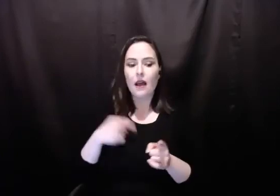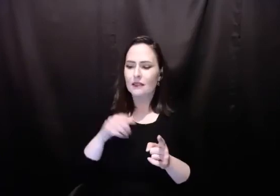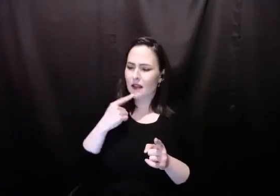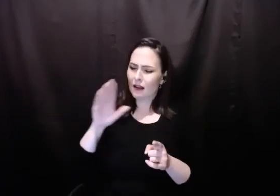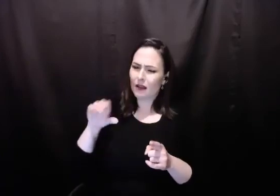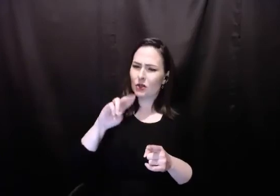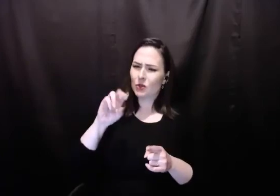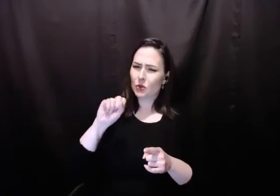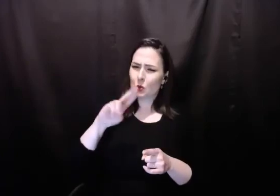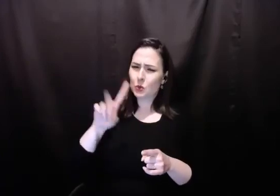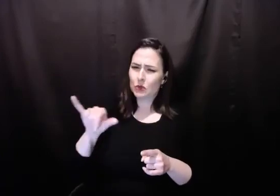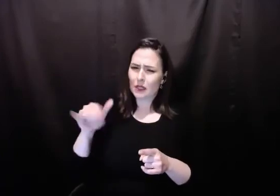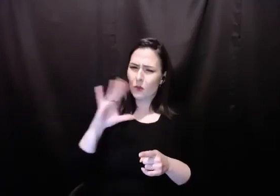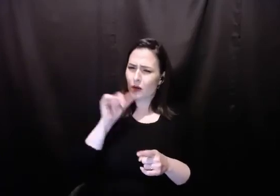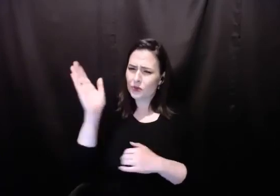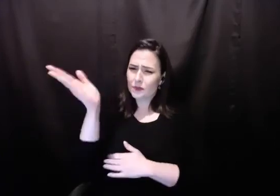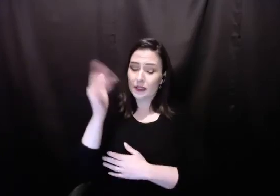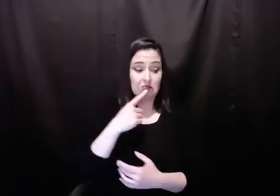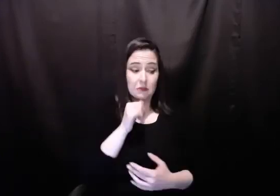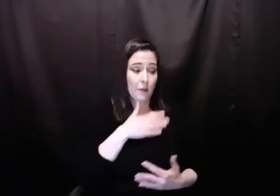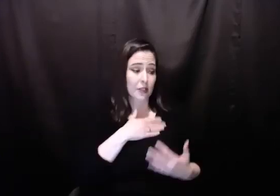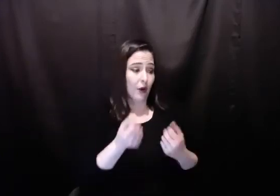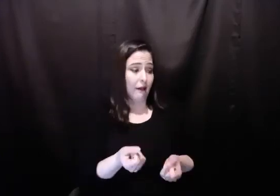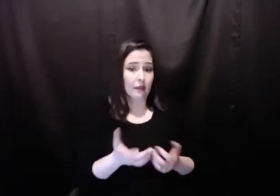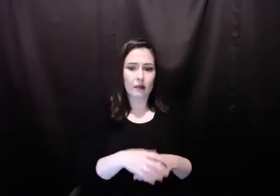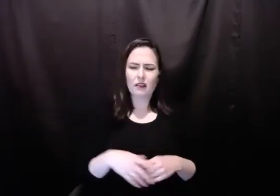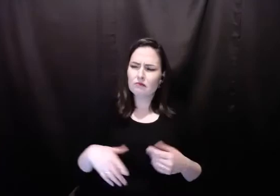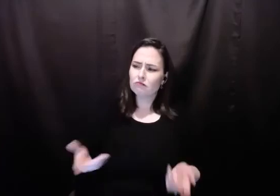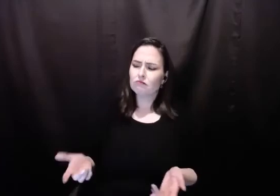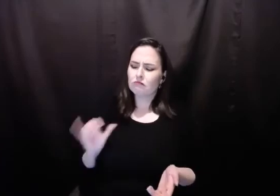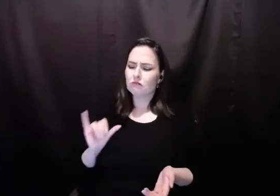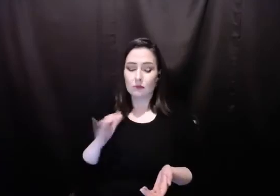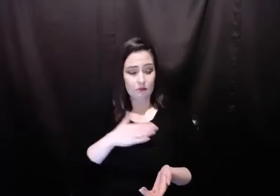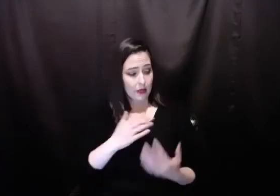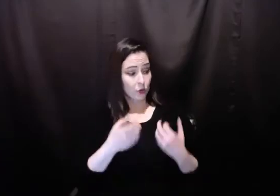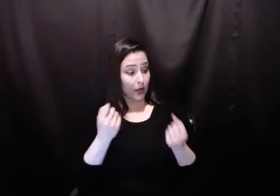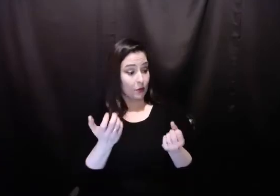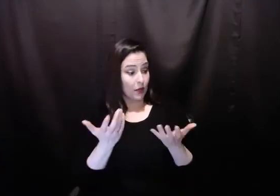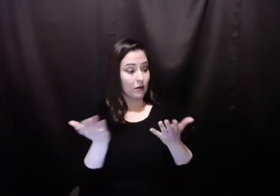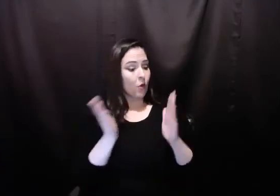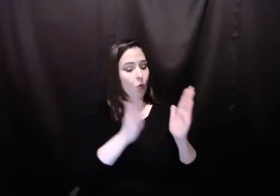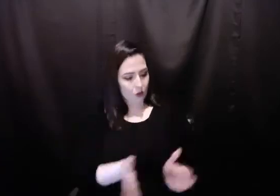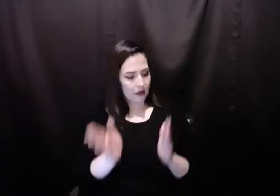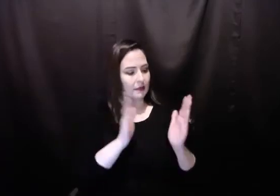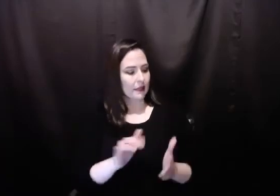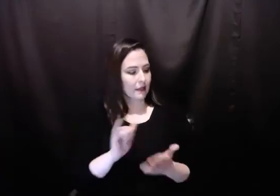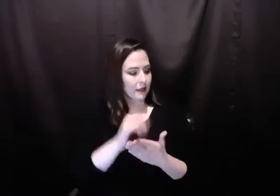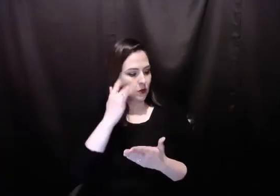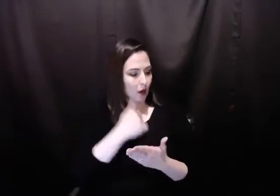That's why I'm a delegate at the state level." And she was absolutely right. Everybody I talked to that, at the Ohio State